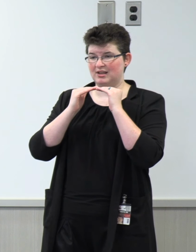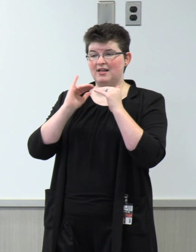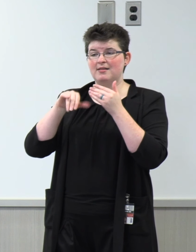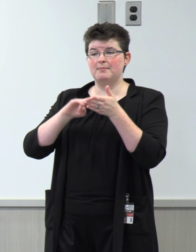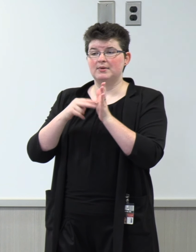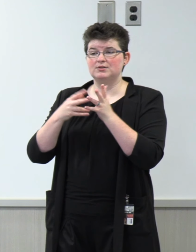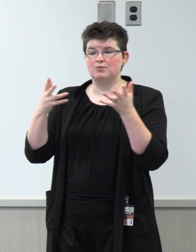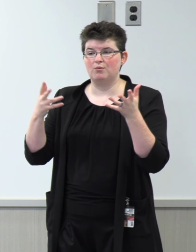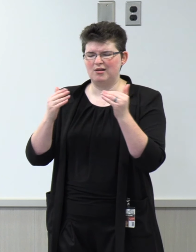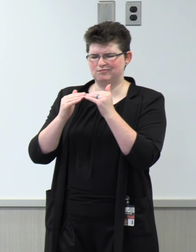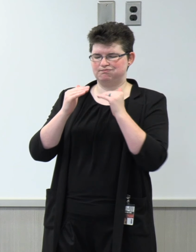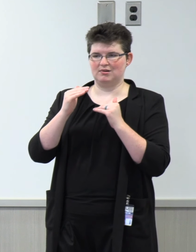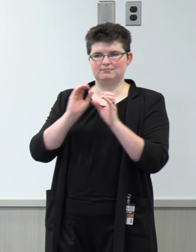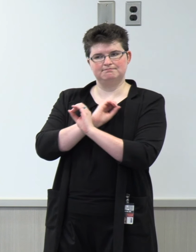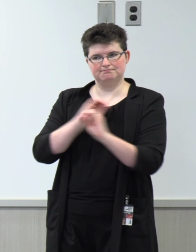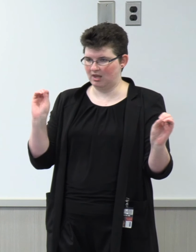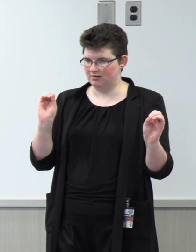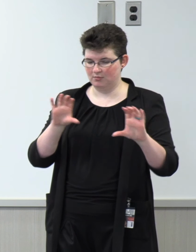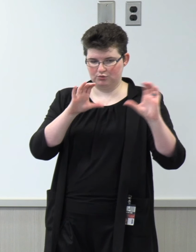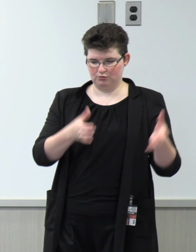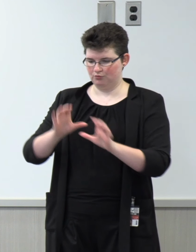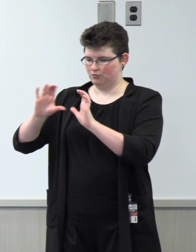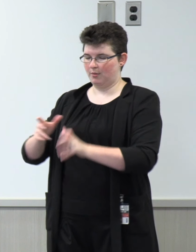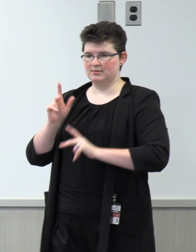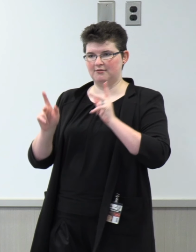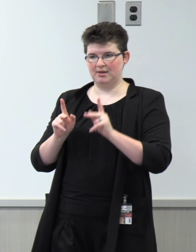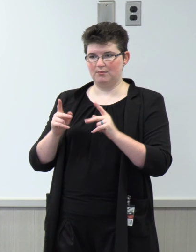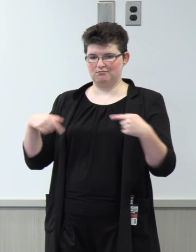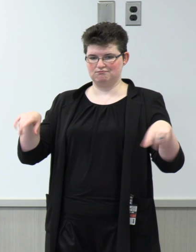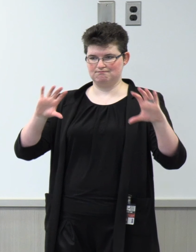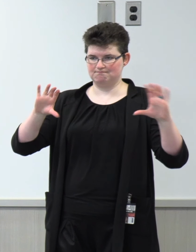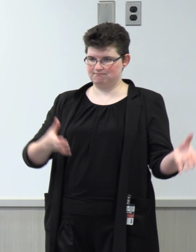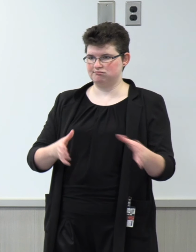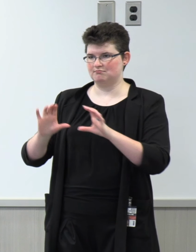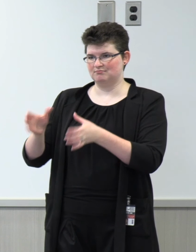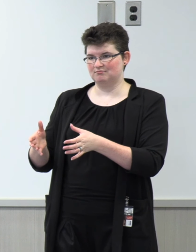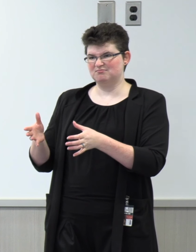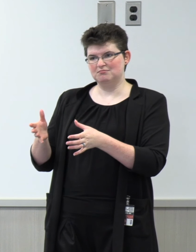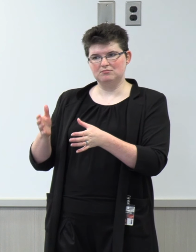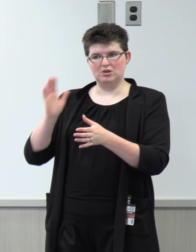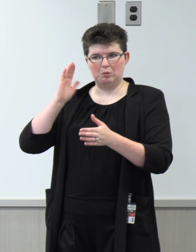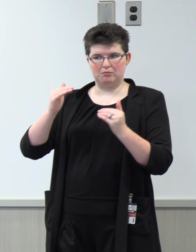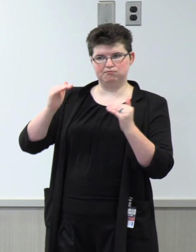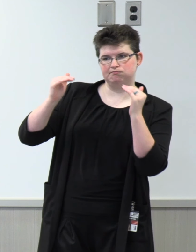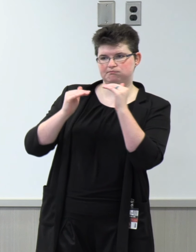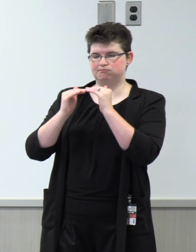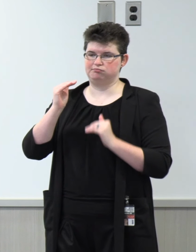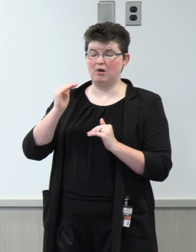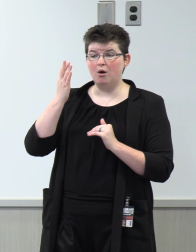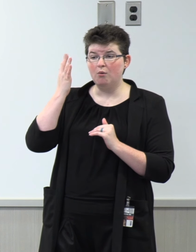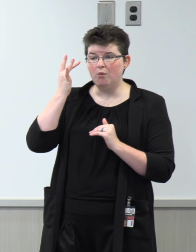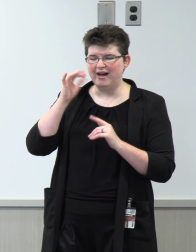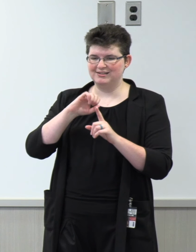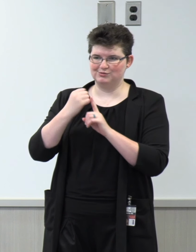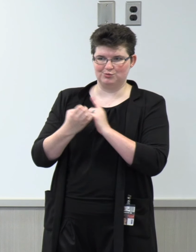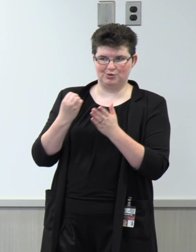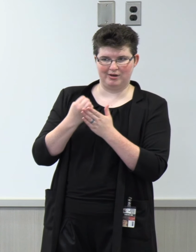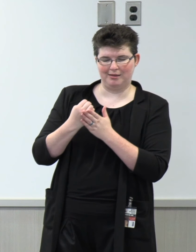of disparities among groups of people that would have otherwise arisen because of their socioeconomic